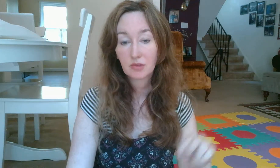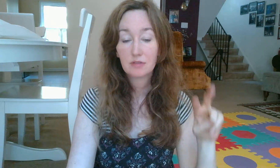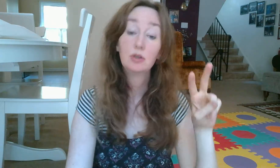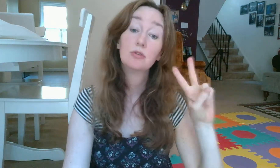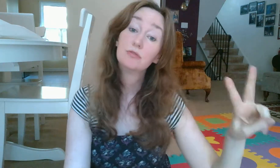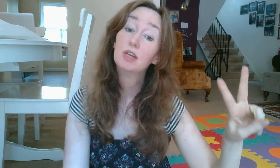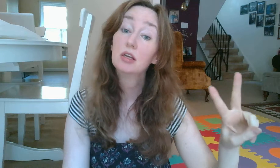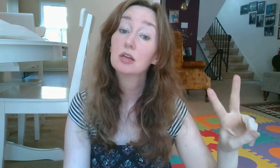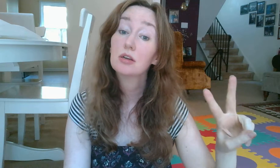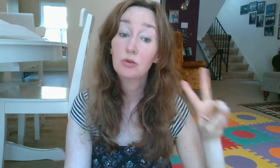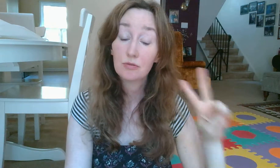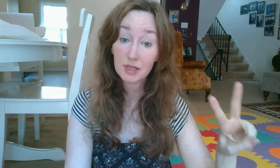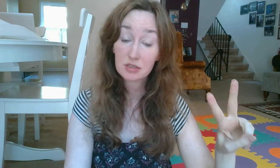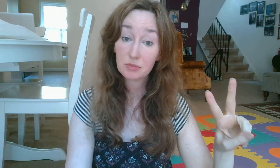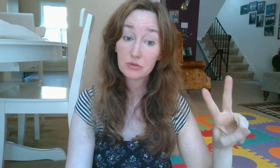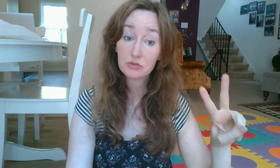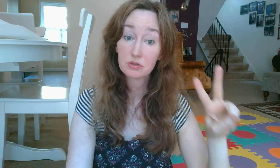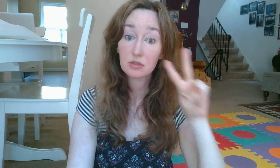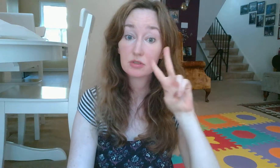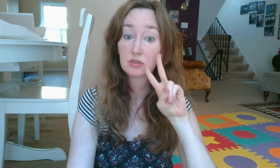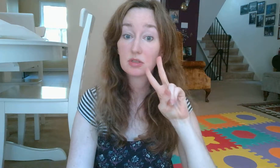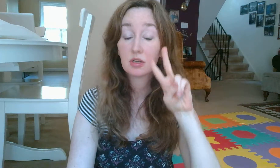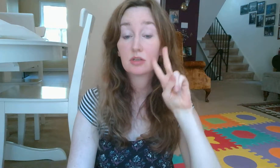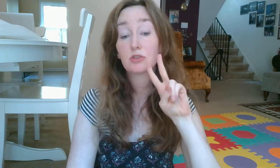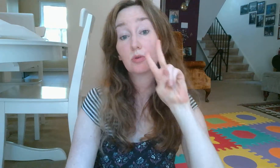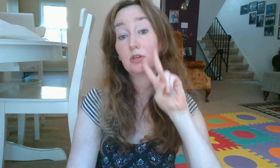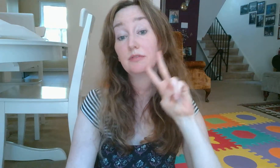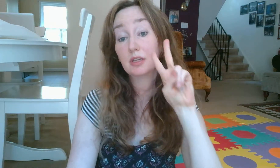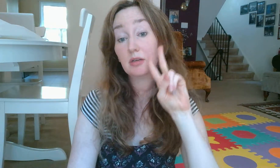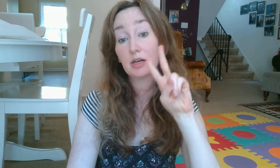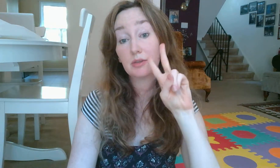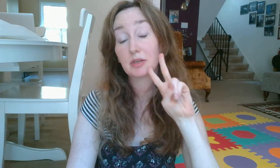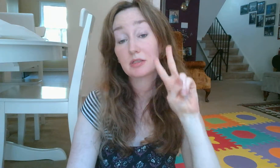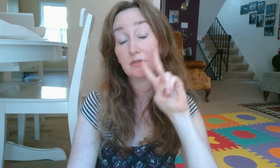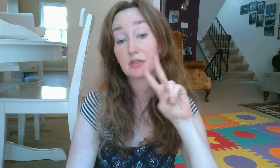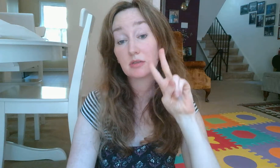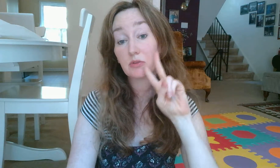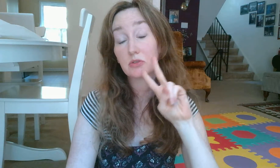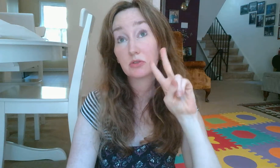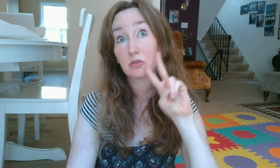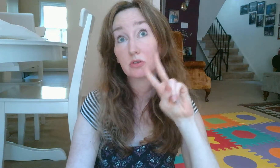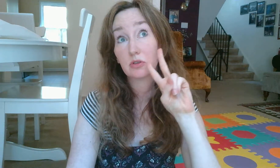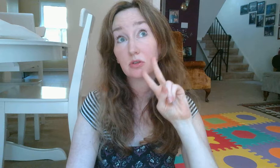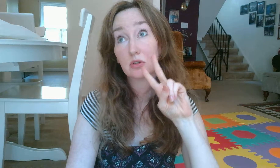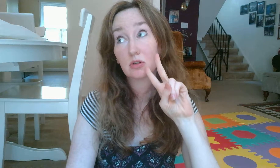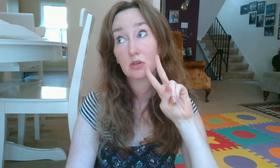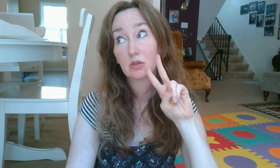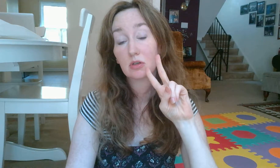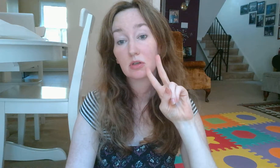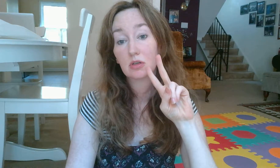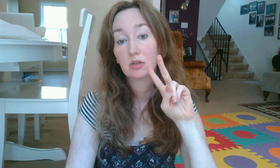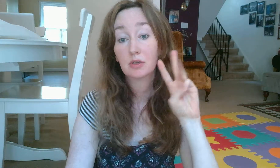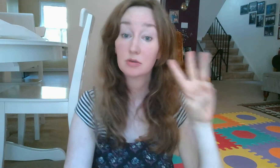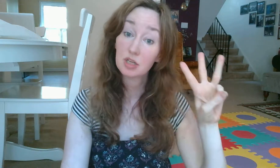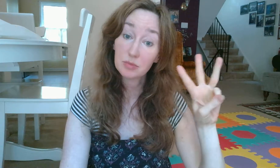If you know V, you know vegetables. You just swirl a V at your mouth because you eat vegetables. If you know